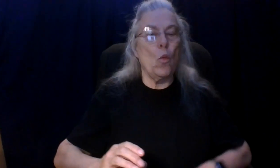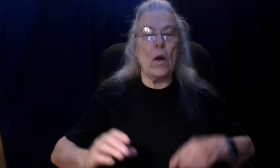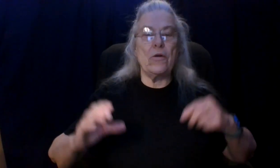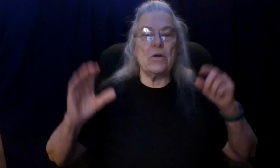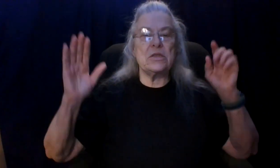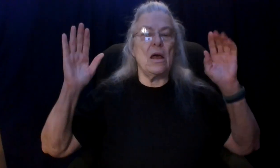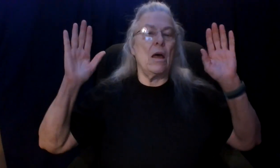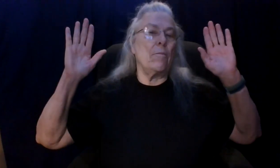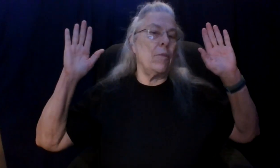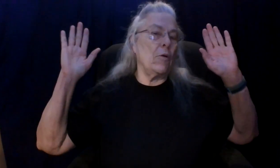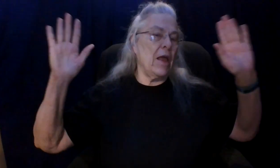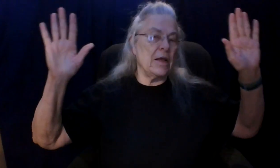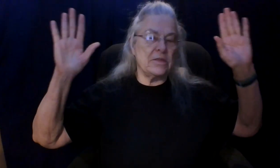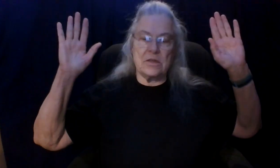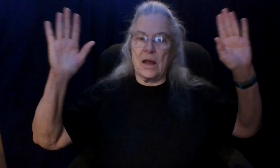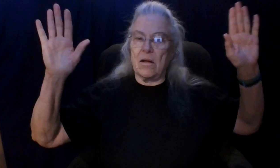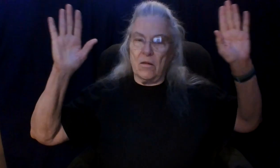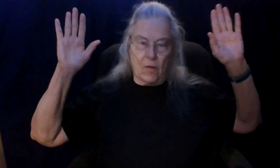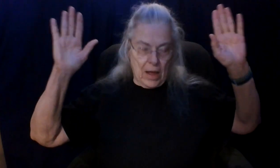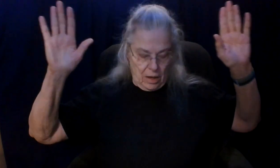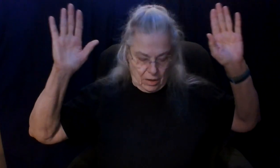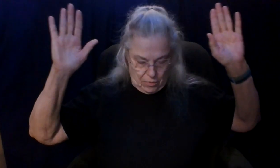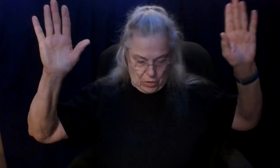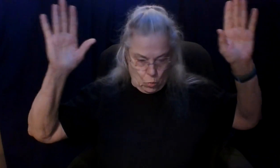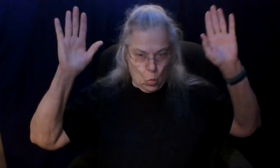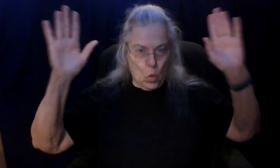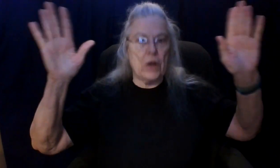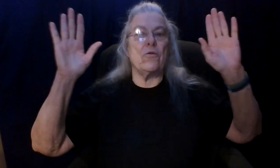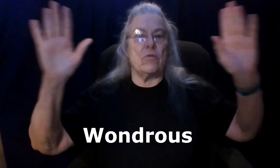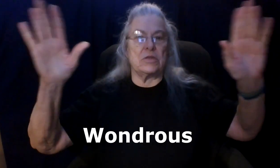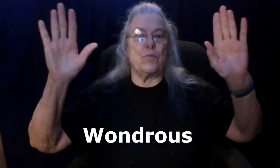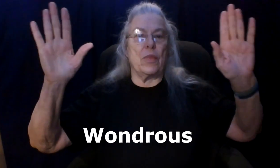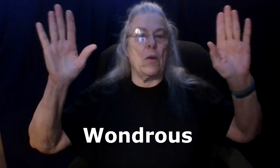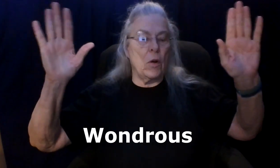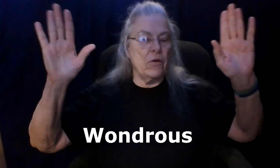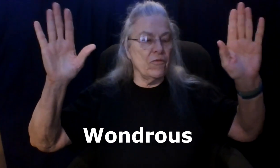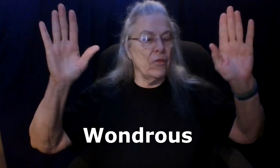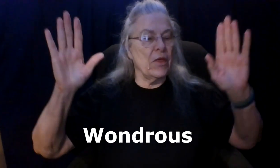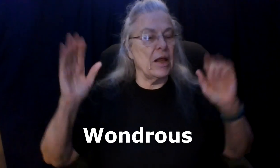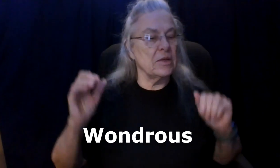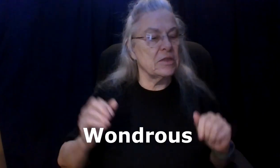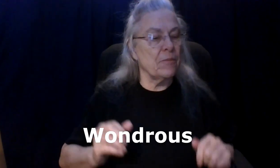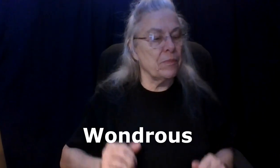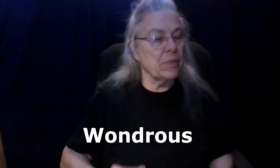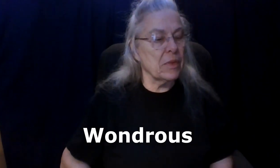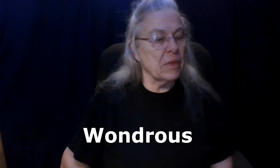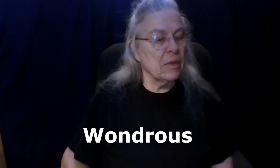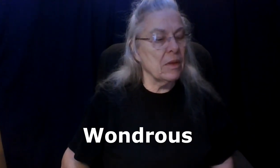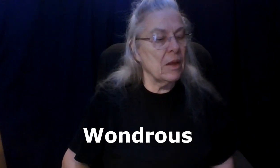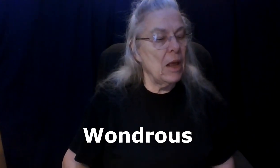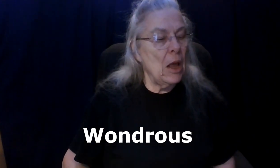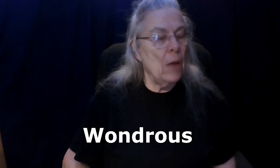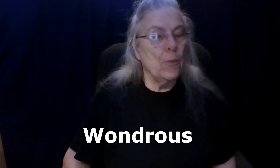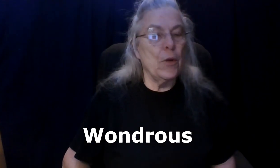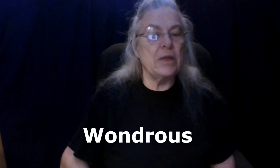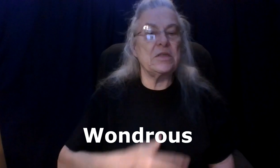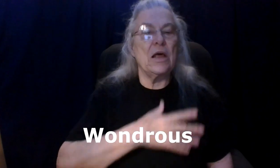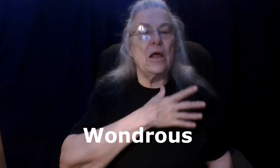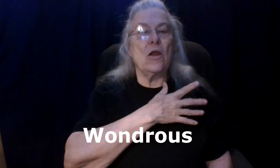Wondrous, both hands is like, oh, hallelujah, wondrous, the wonderful things. Prince,